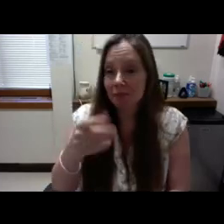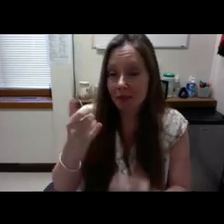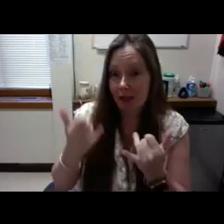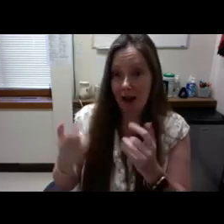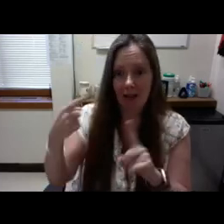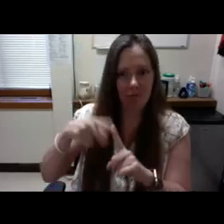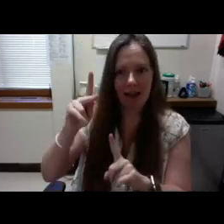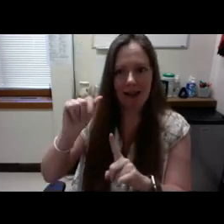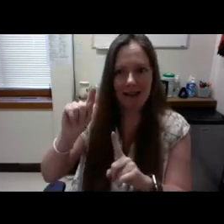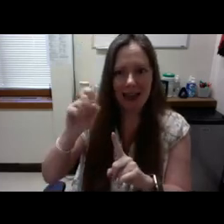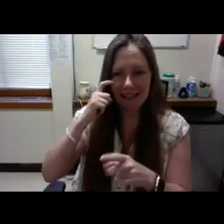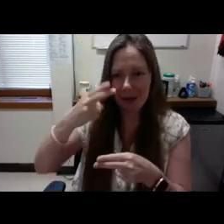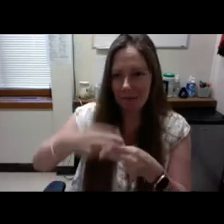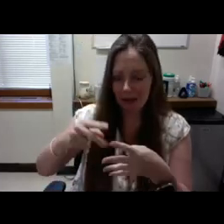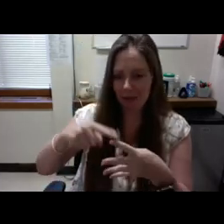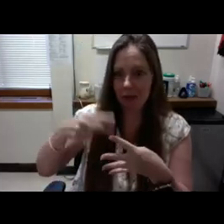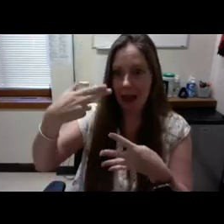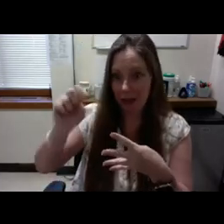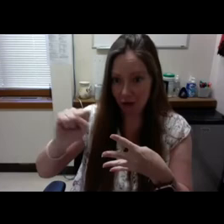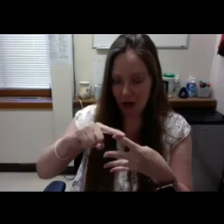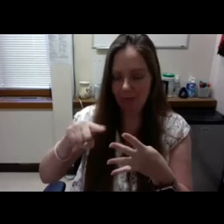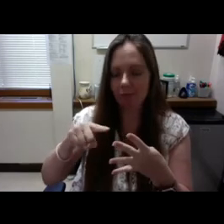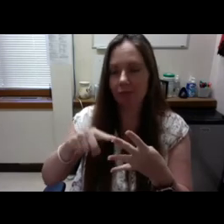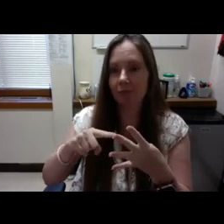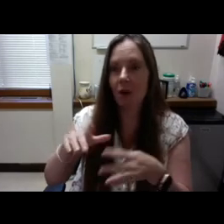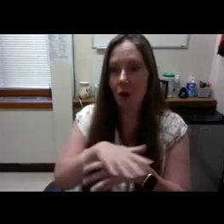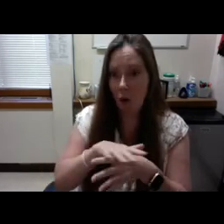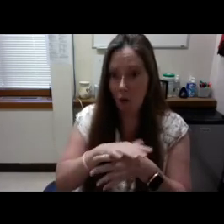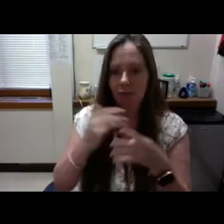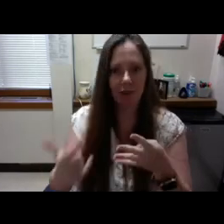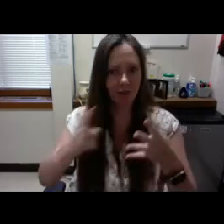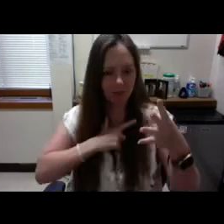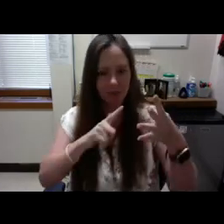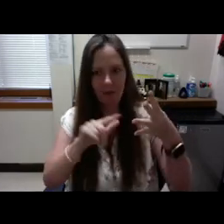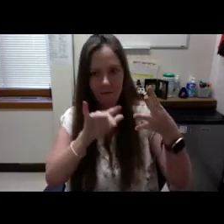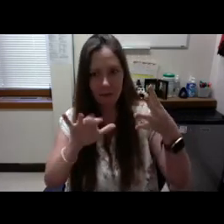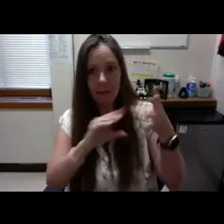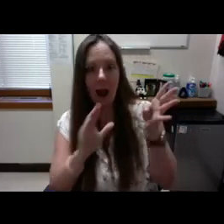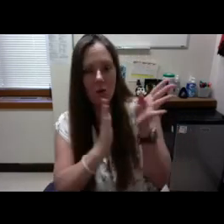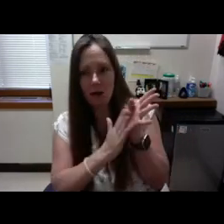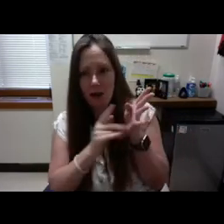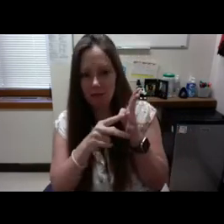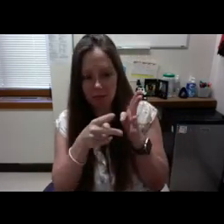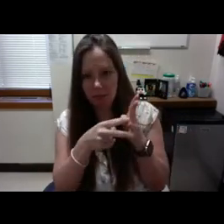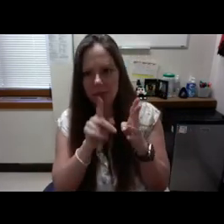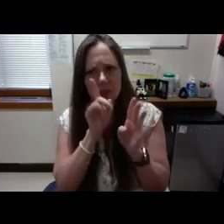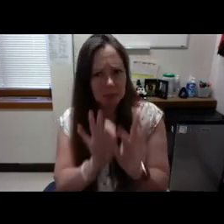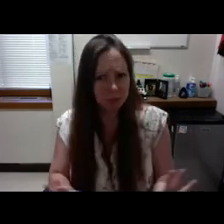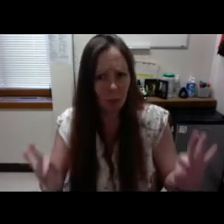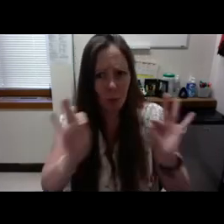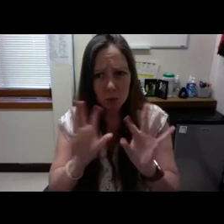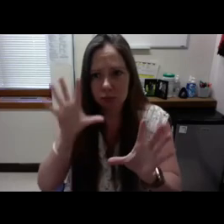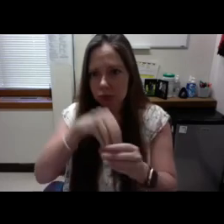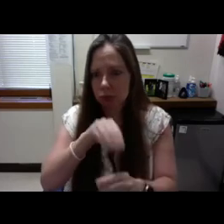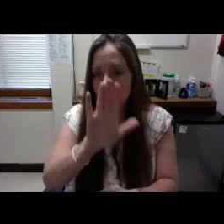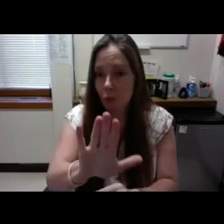Sorry, I just want to make sure I could see the interpreter. So as Kate mentioned, we have hand shapes, we have location, and now I'm going to talk about finger spelling